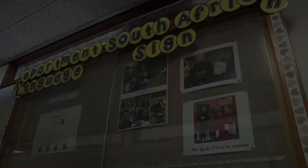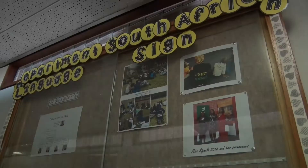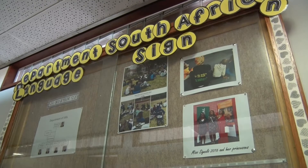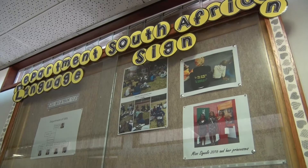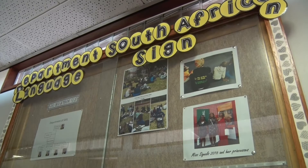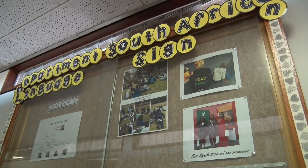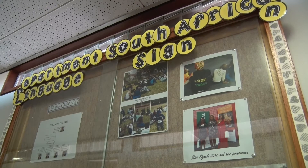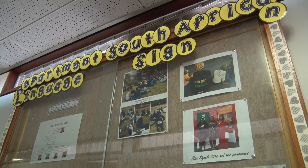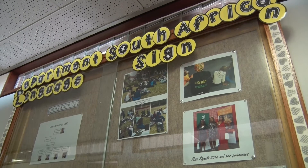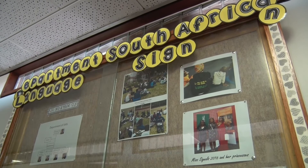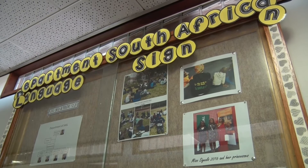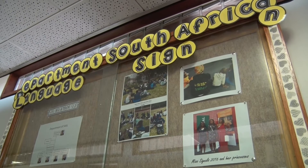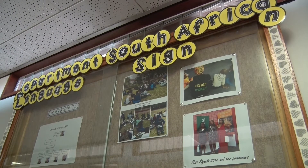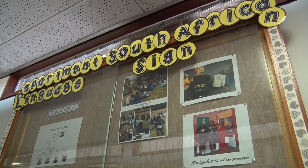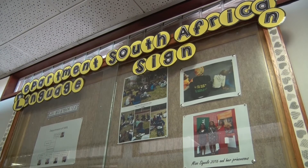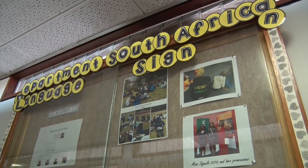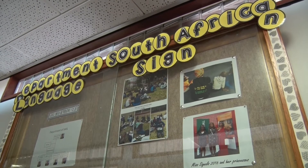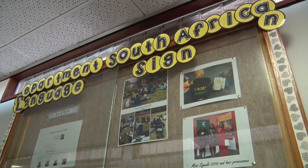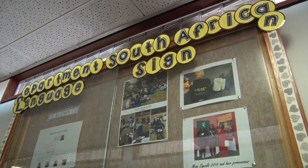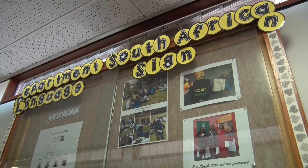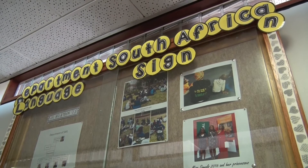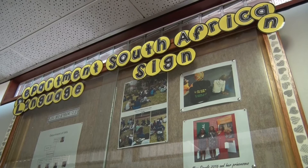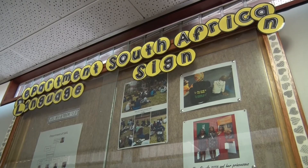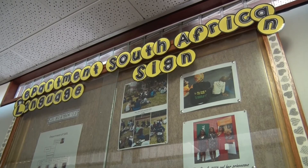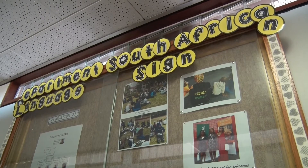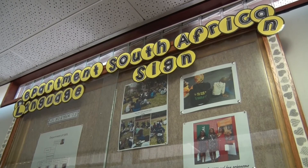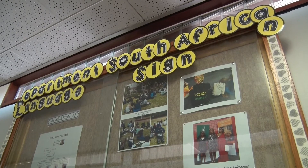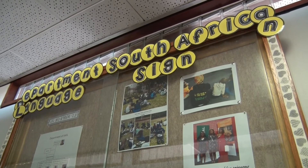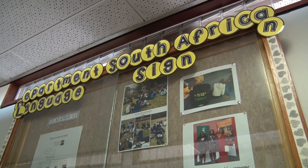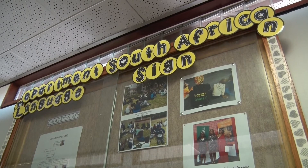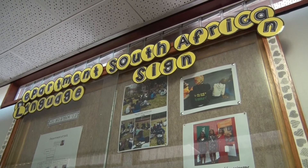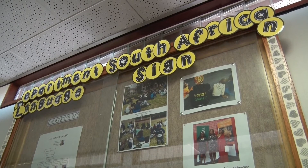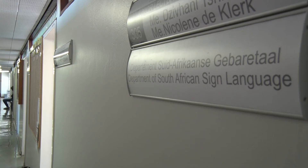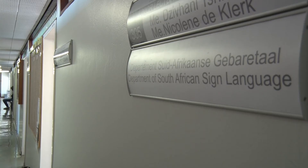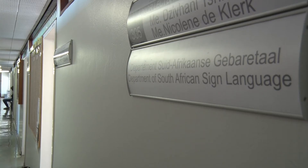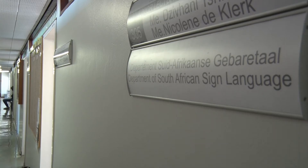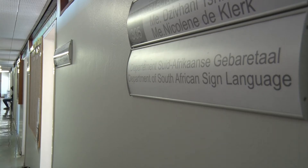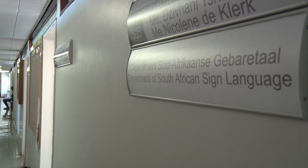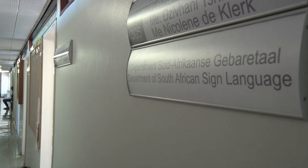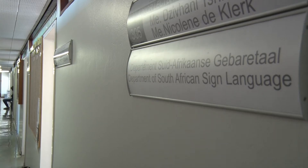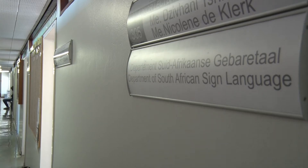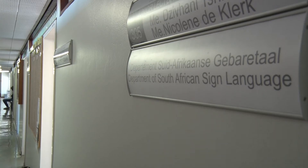The University of the Free State is one of only 2 South African universities to offer sign language as a 3-year